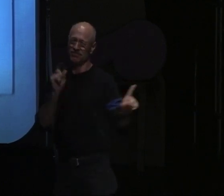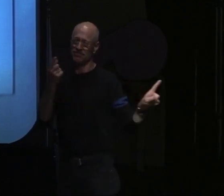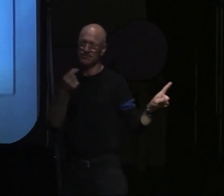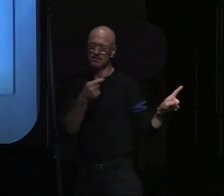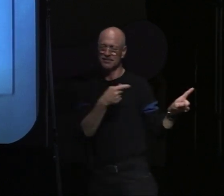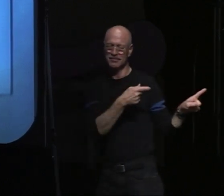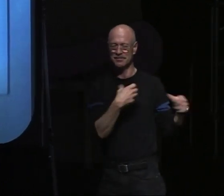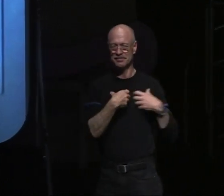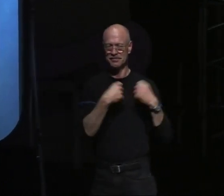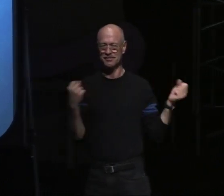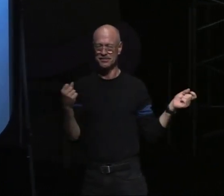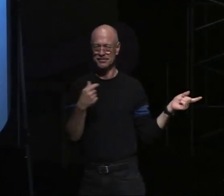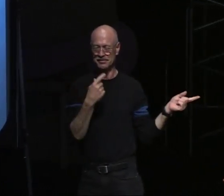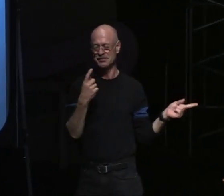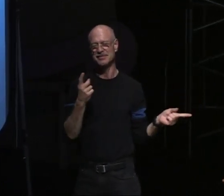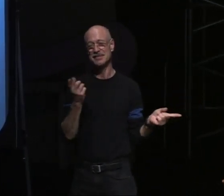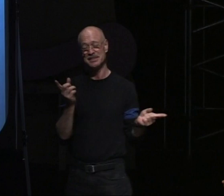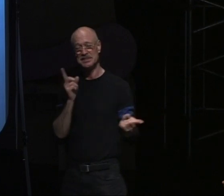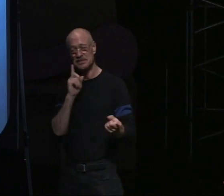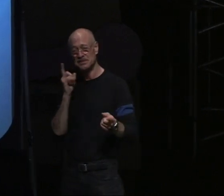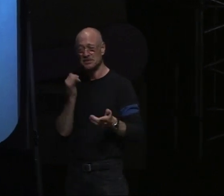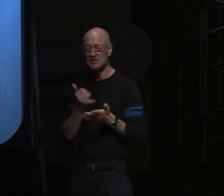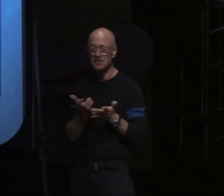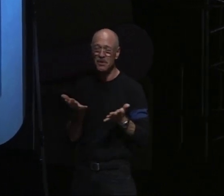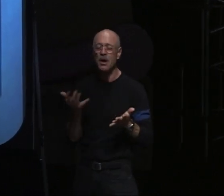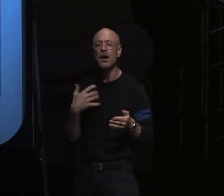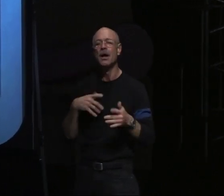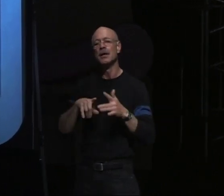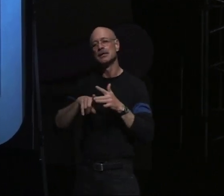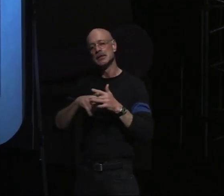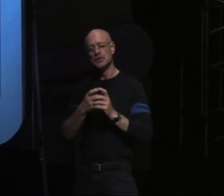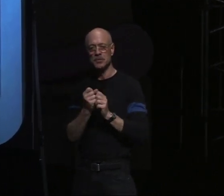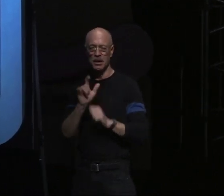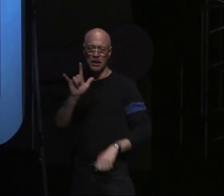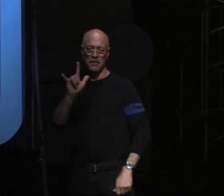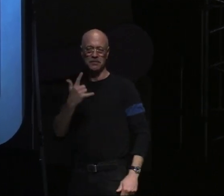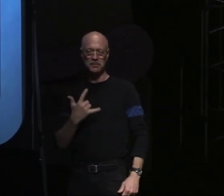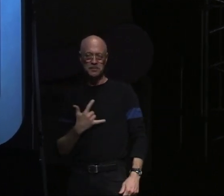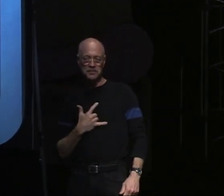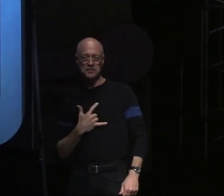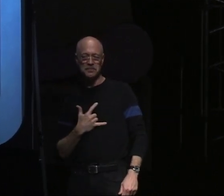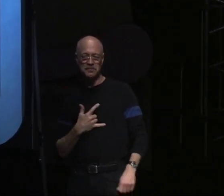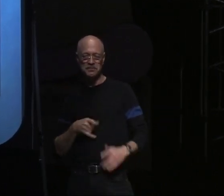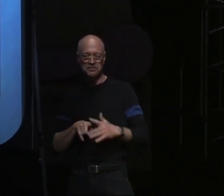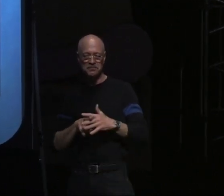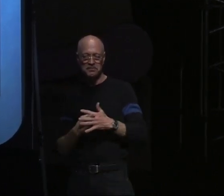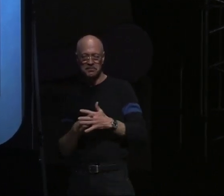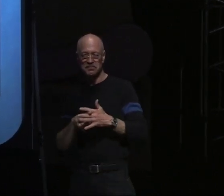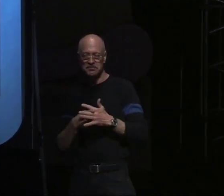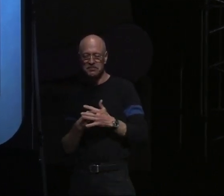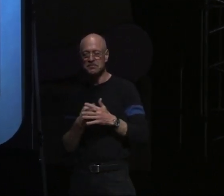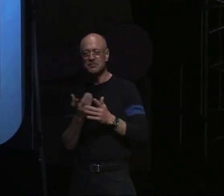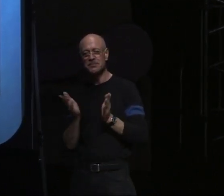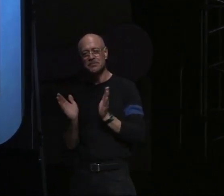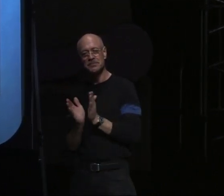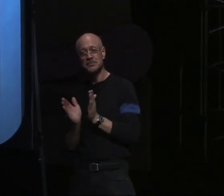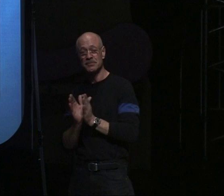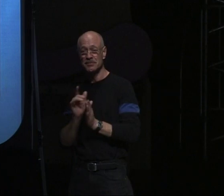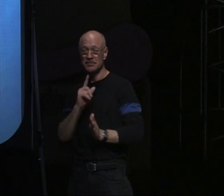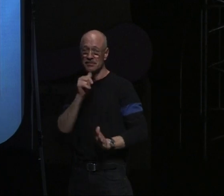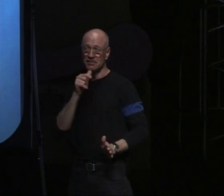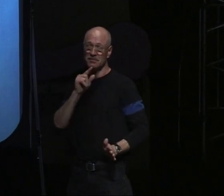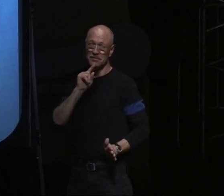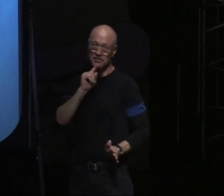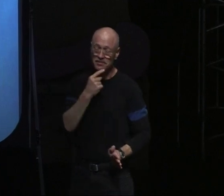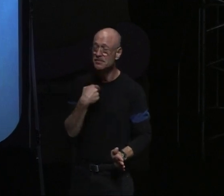Mary Beth was talking to me about incorporating deafness into my work. And I said, well, I really have a lot of influence with the gay and lesbian community in